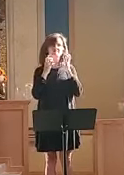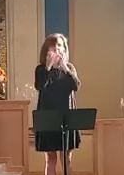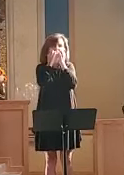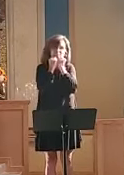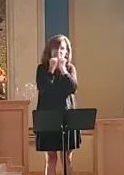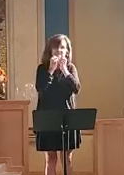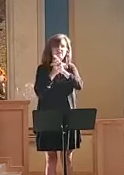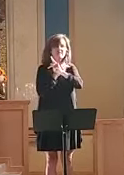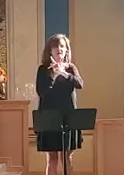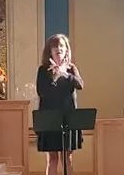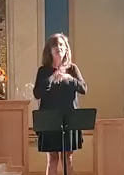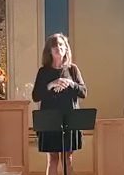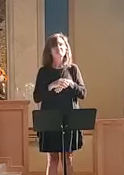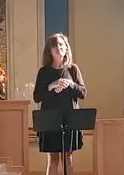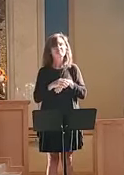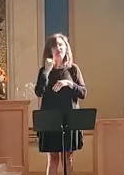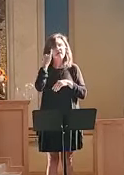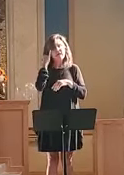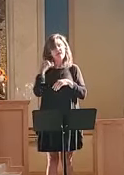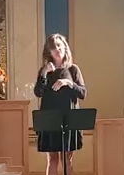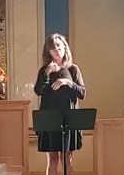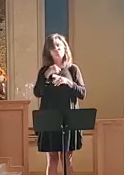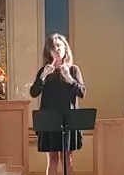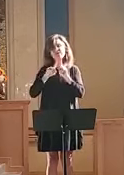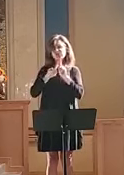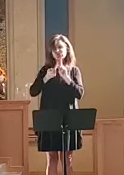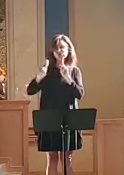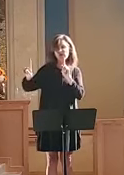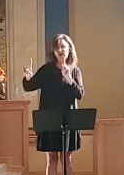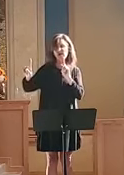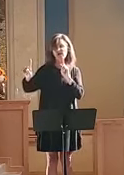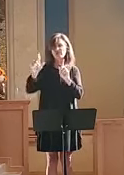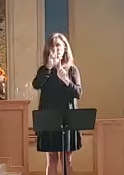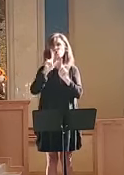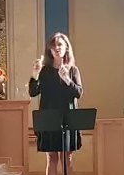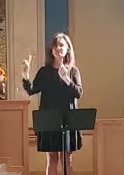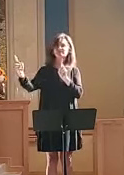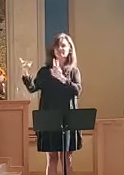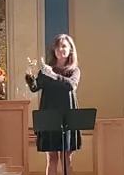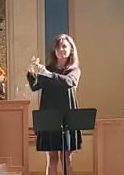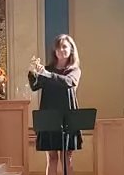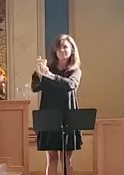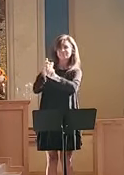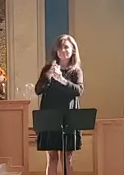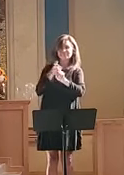Should we stray, it is the Lord who will yoke us to him and carry us.